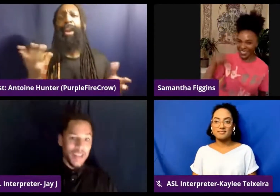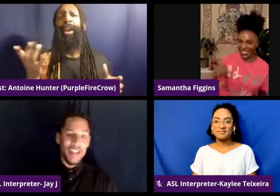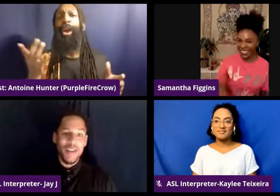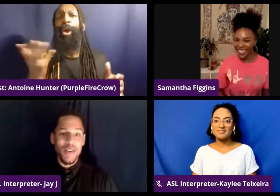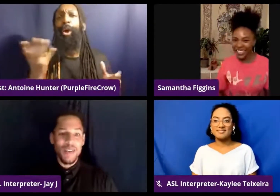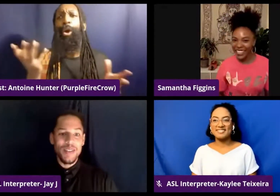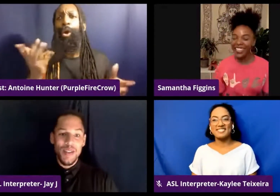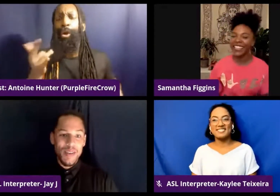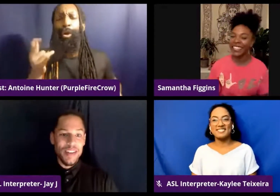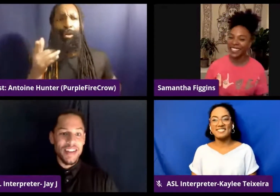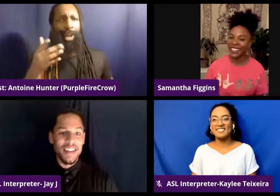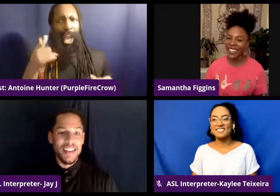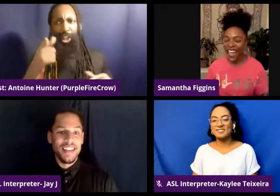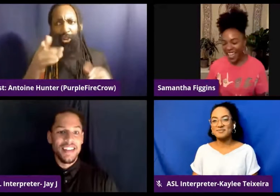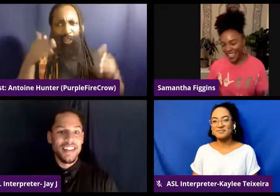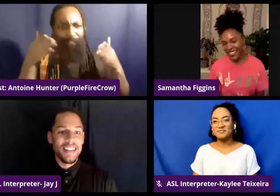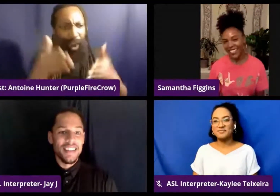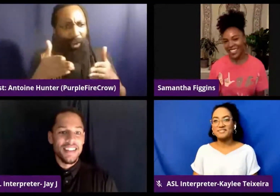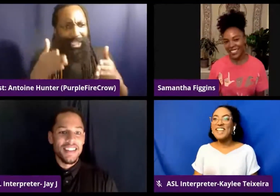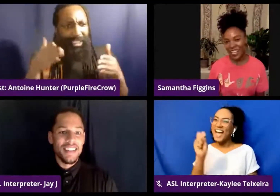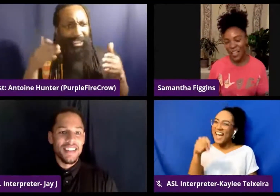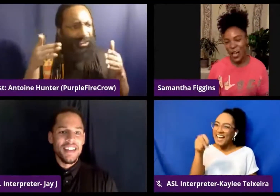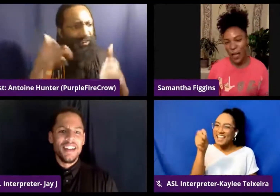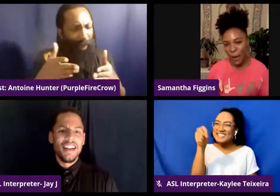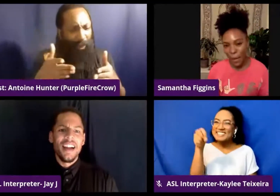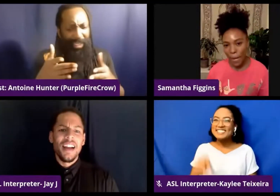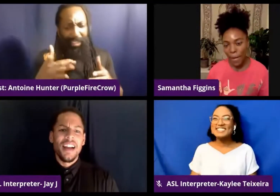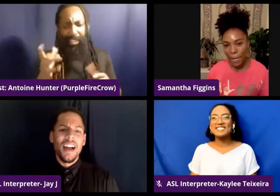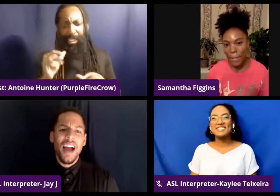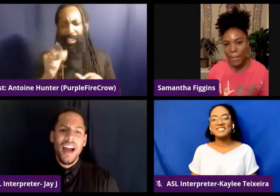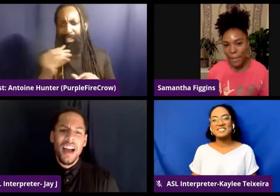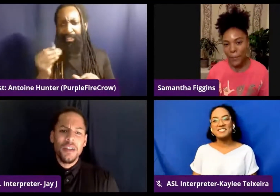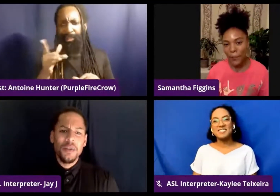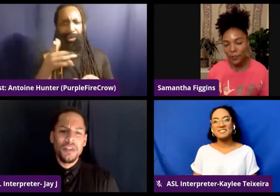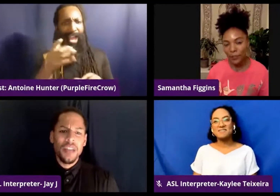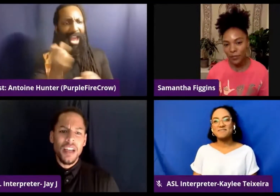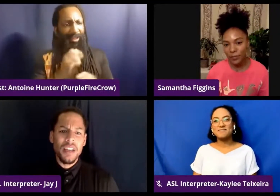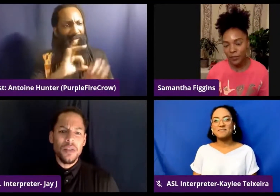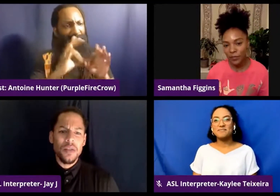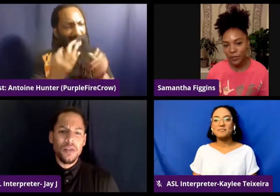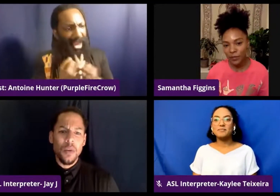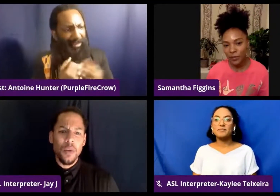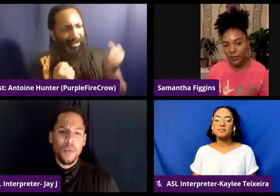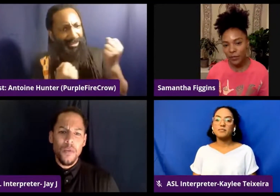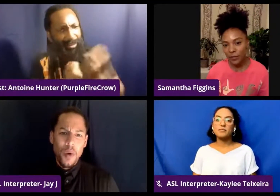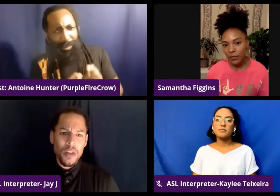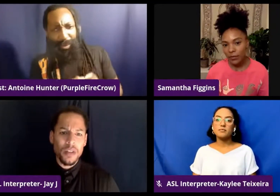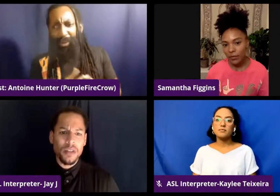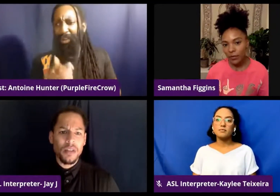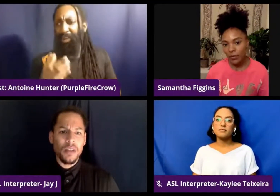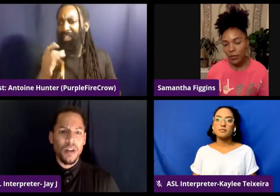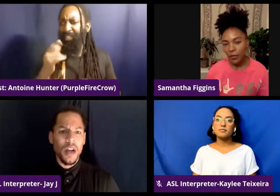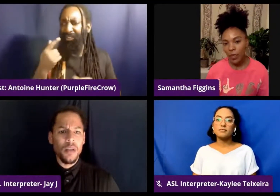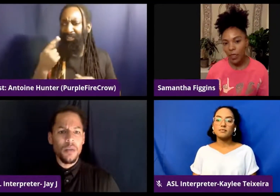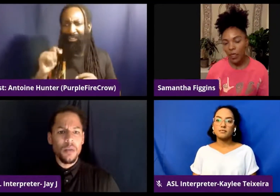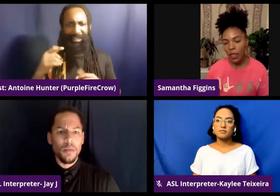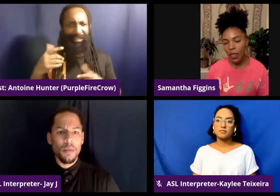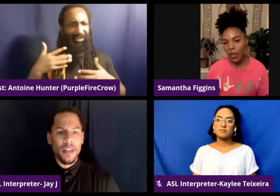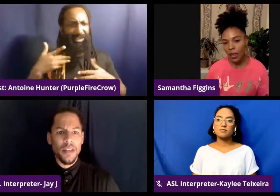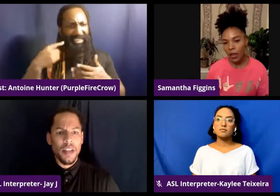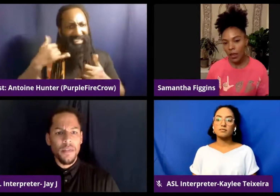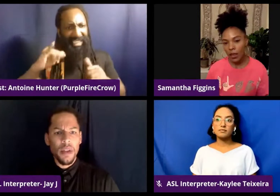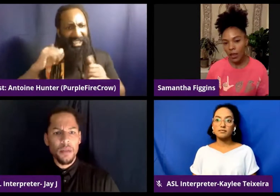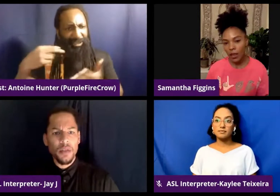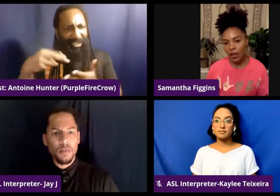You're doing it, girl. You're doing it. Yes. How do you stay so focused? How do